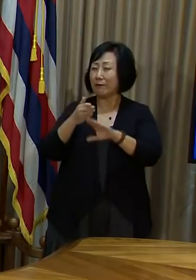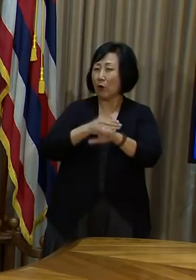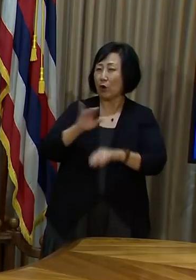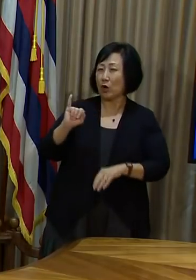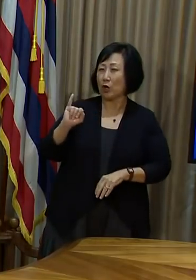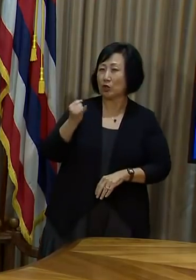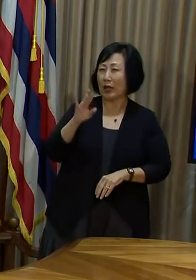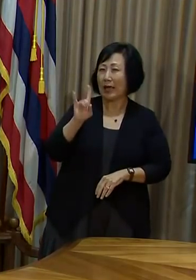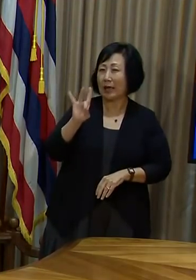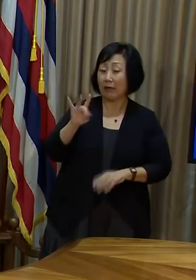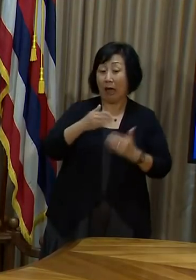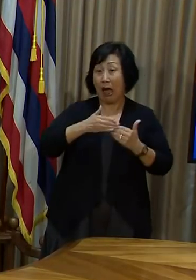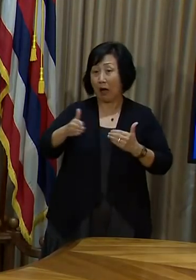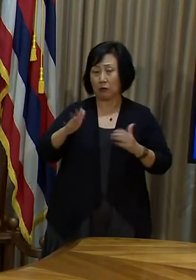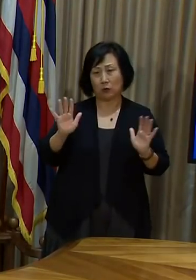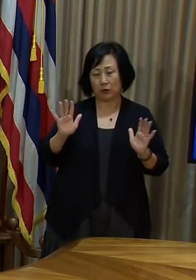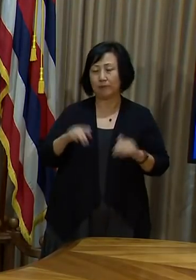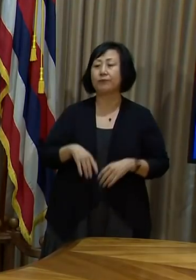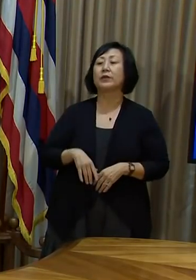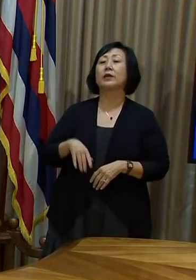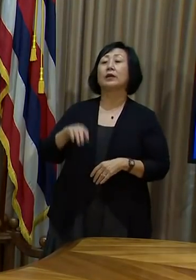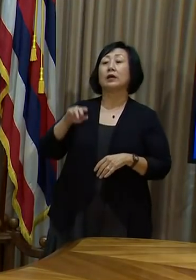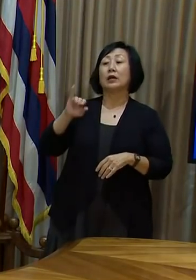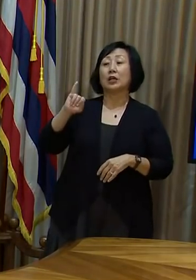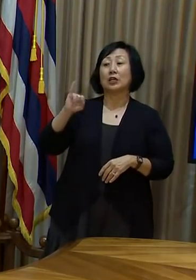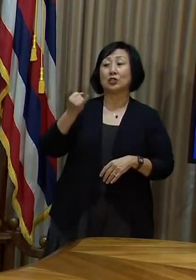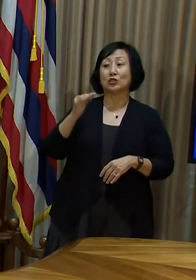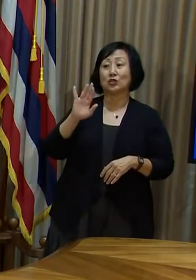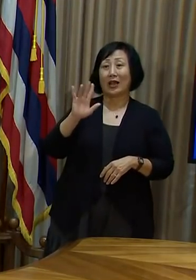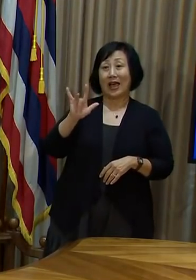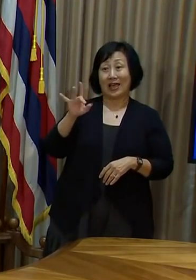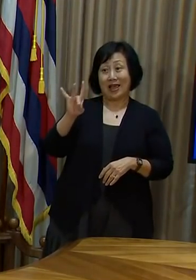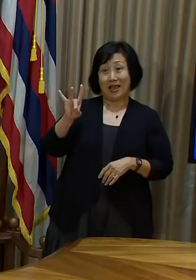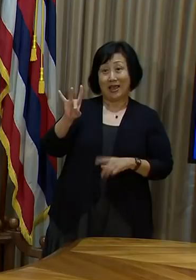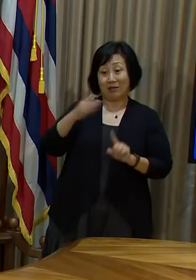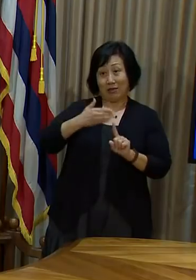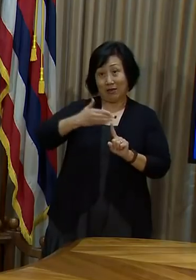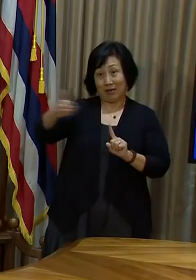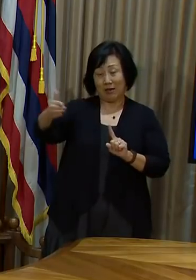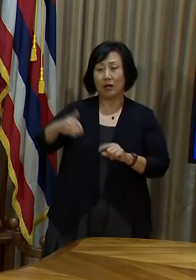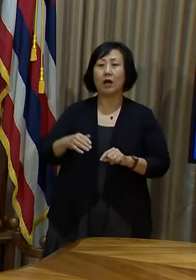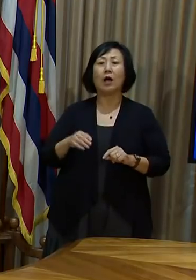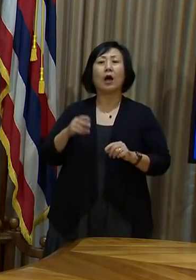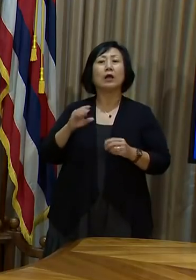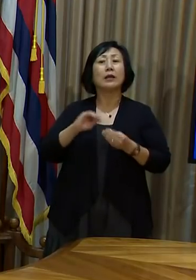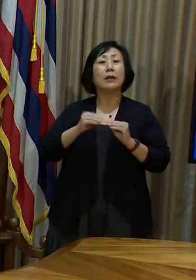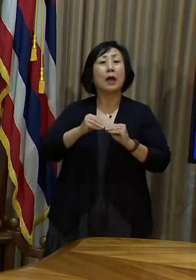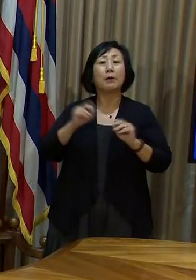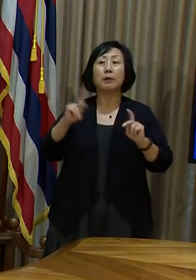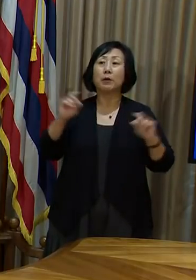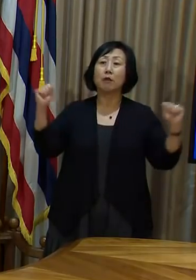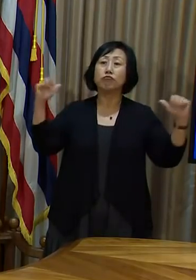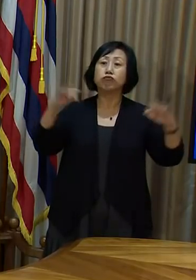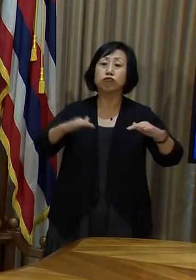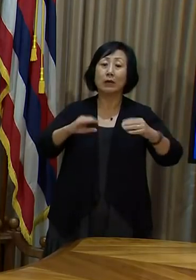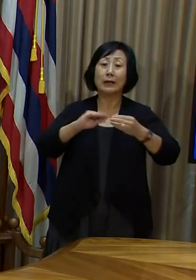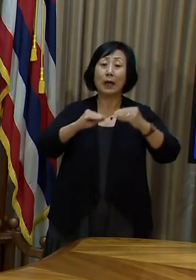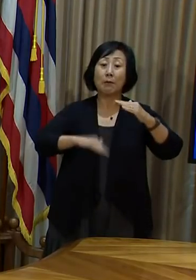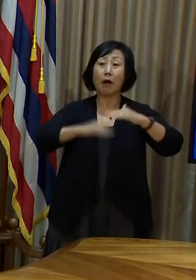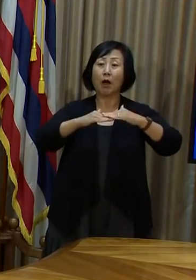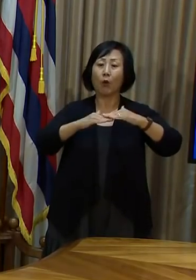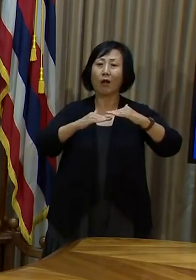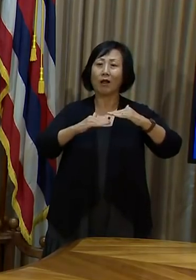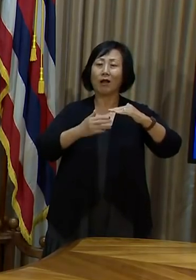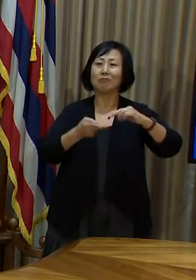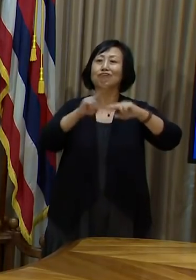on July 8th, we will be increasing the number of people who may attend social gatherings. We're moving